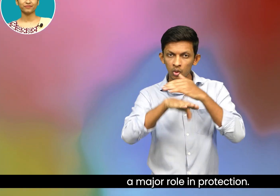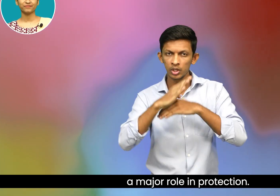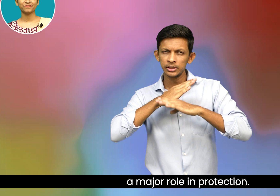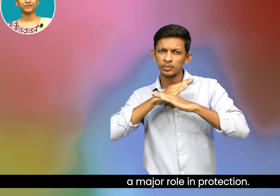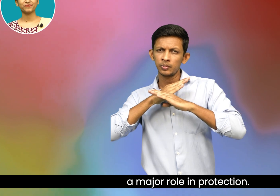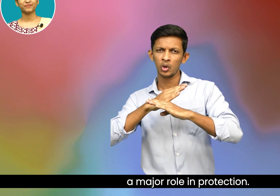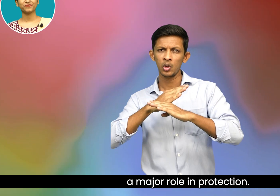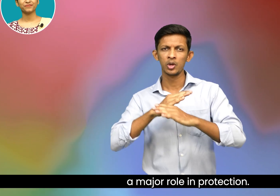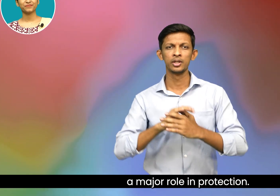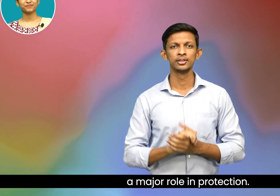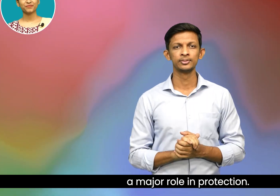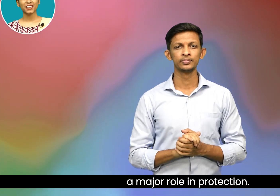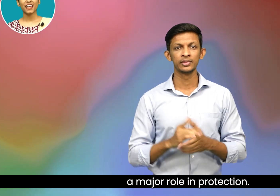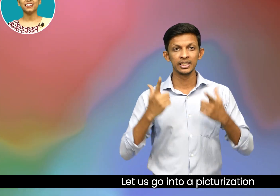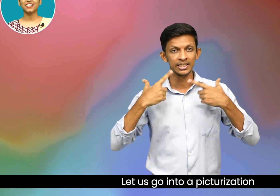protection.